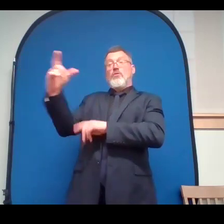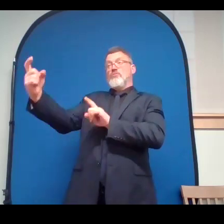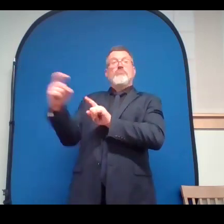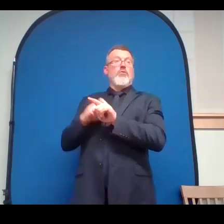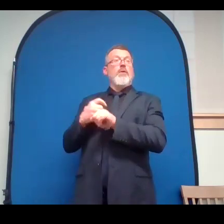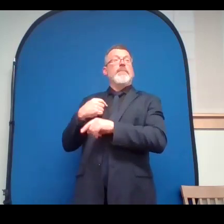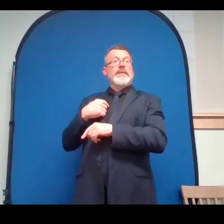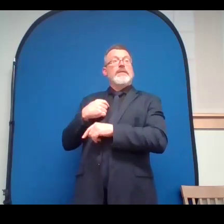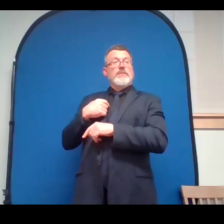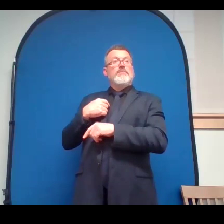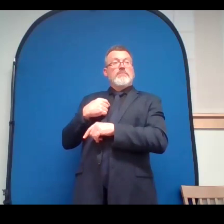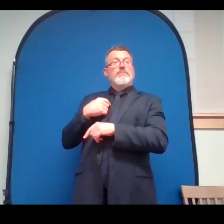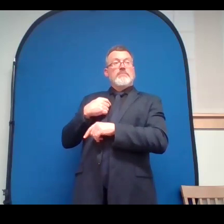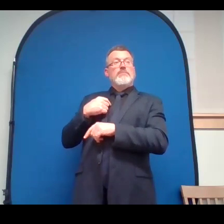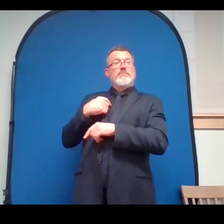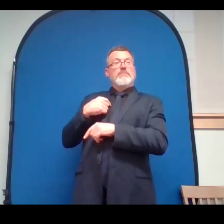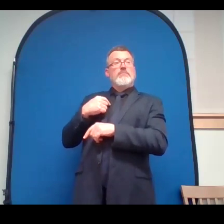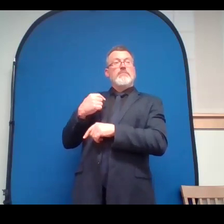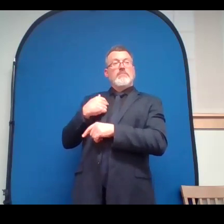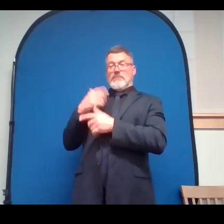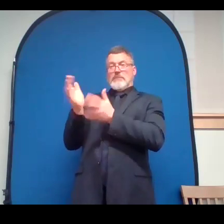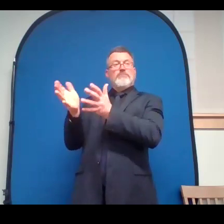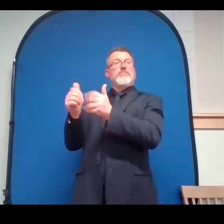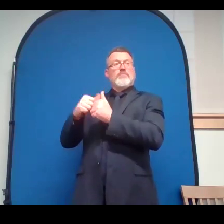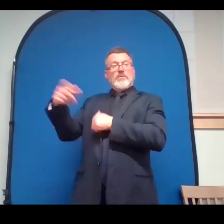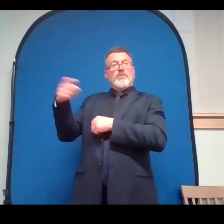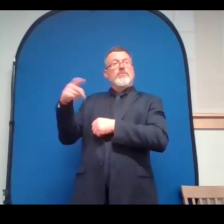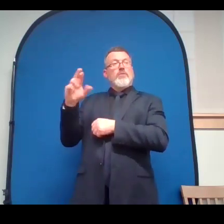called me, and I spoke with him regarding